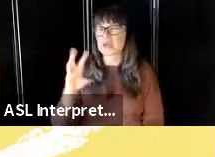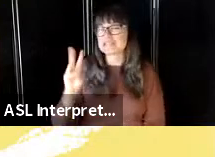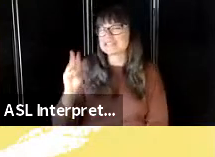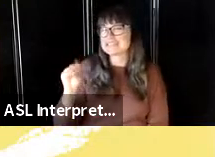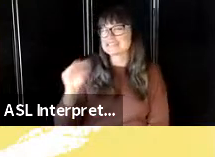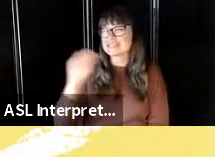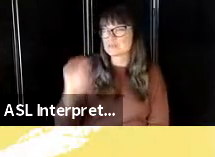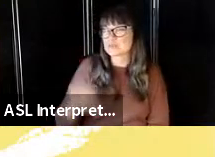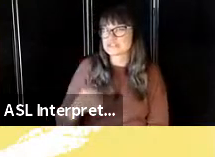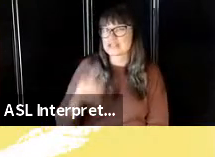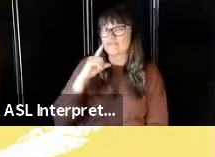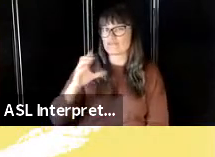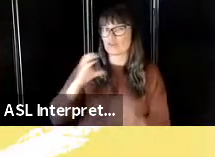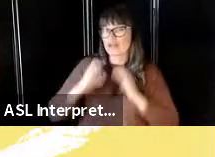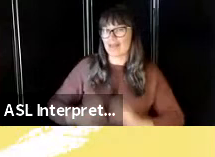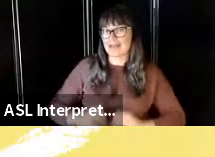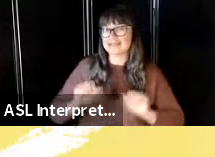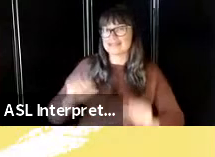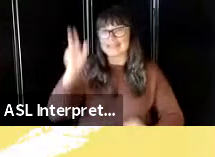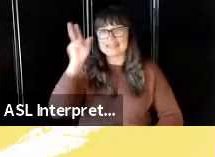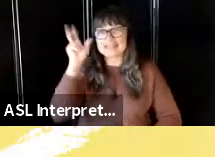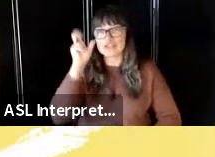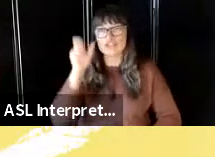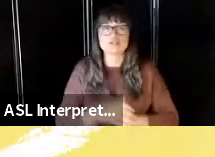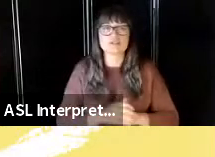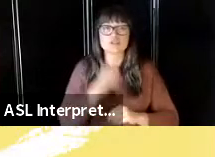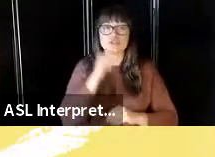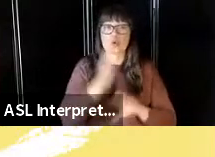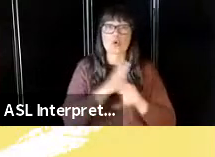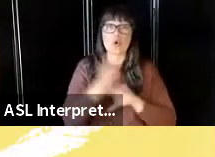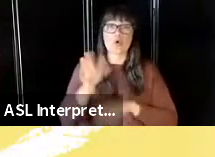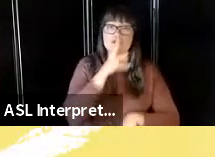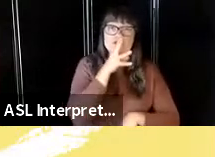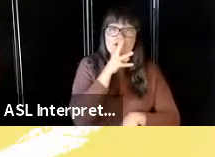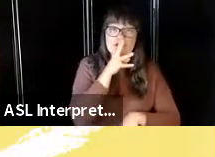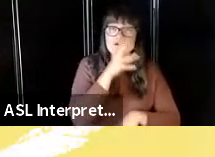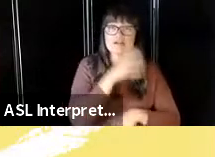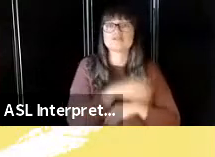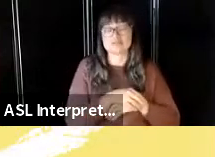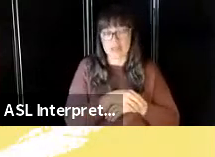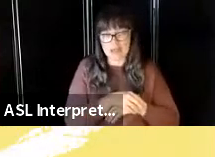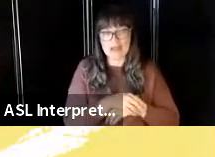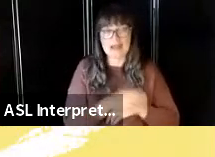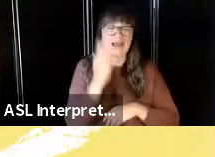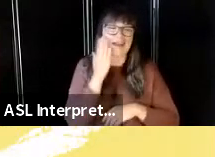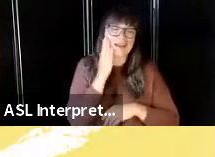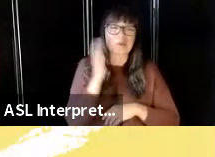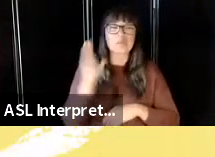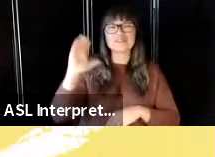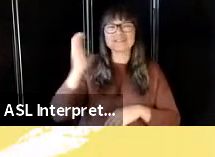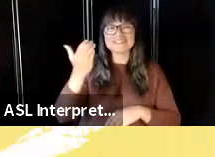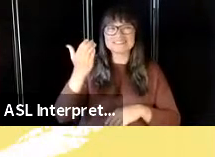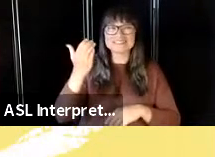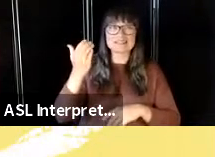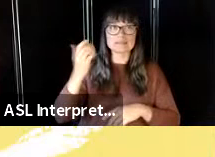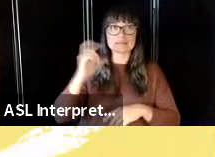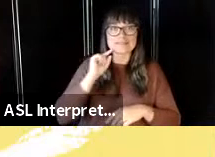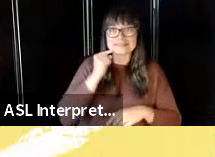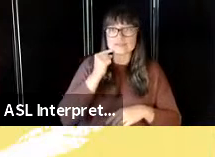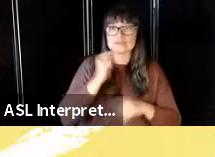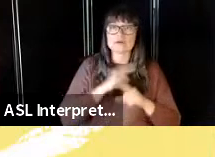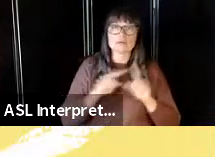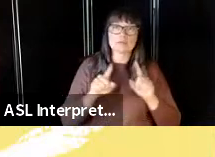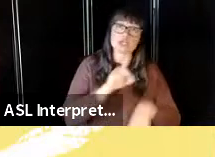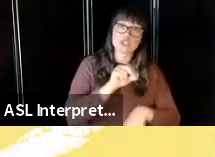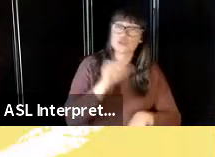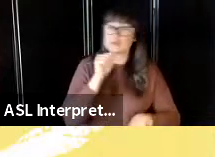60%. Your clients will be able to hear that. Don't overtalk if you can stand it. I know these are just like, they might sound so extreme, but these are the do's